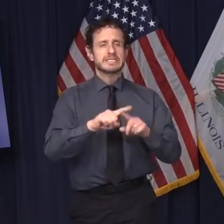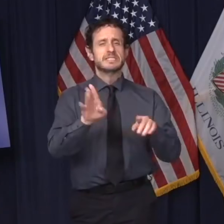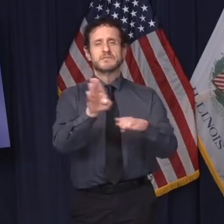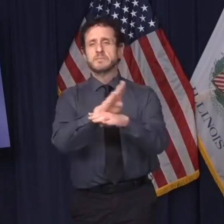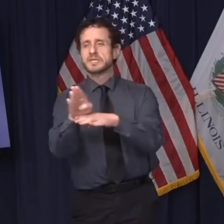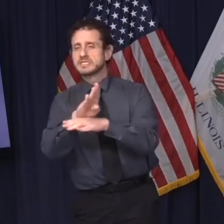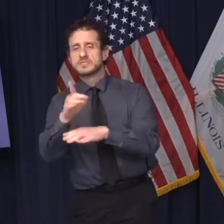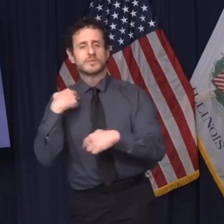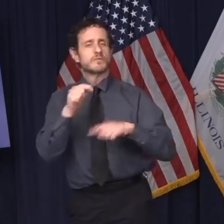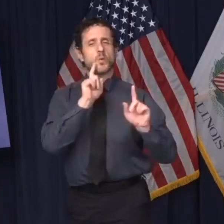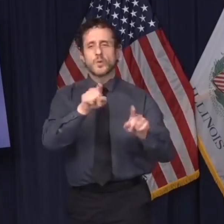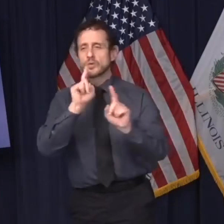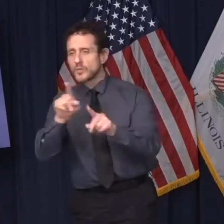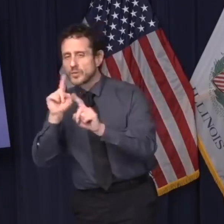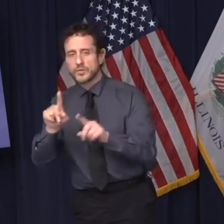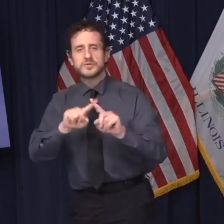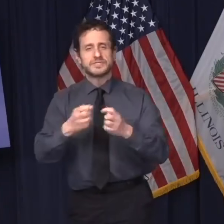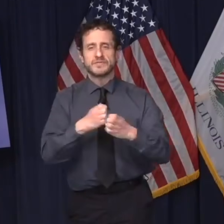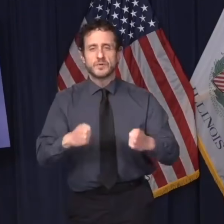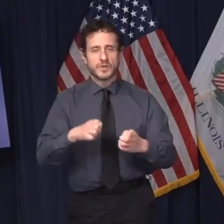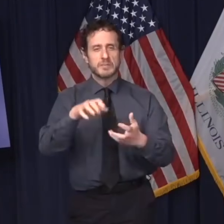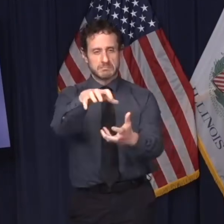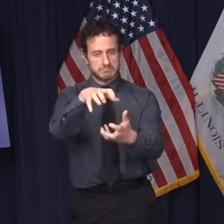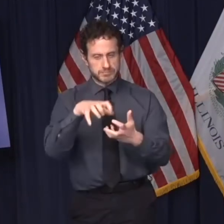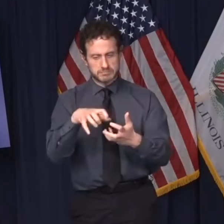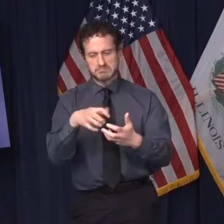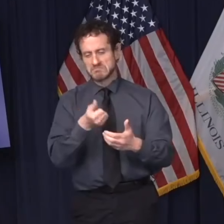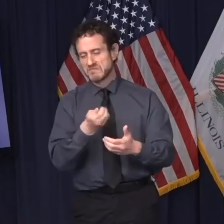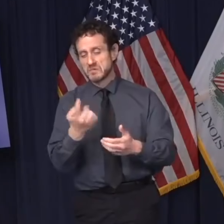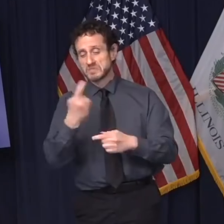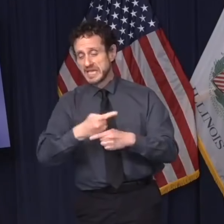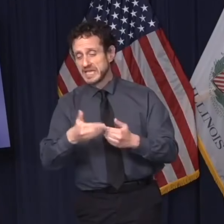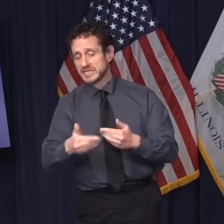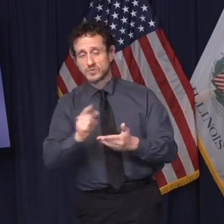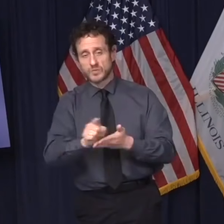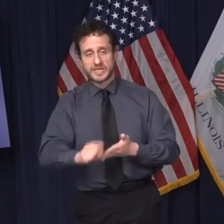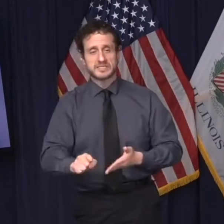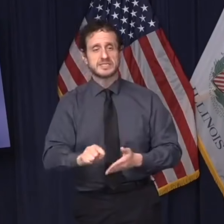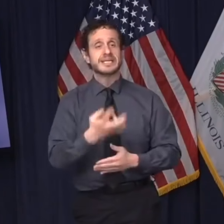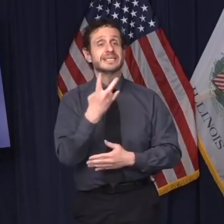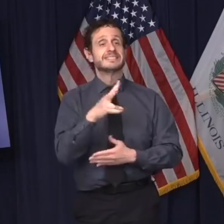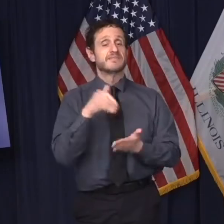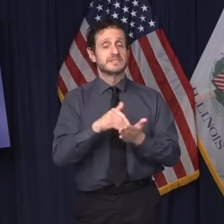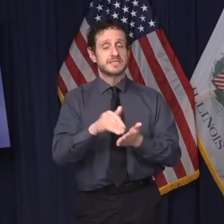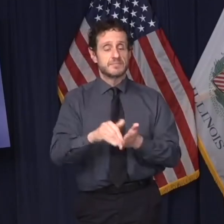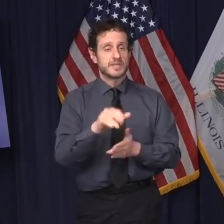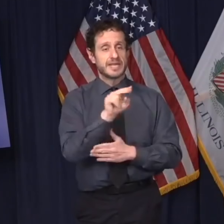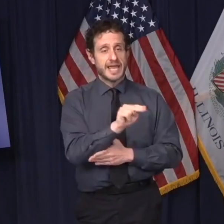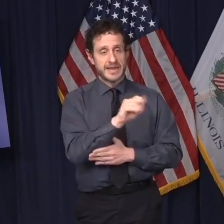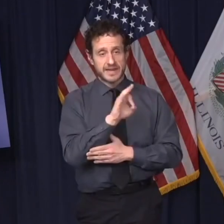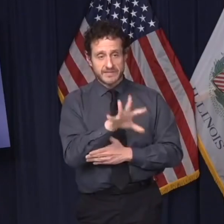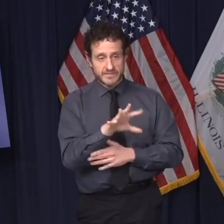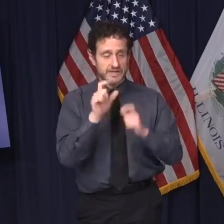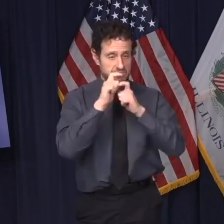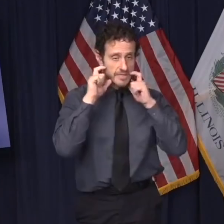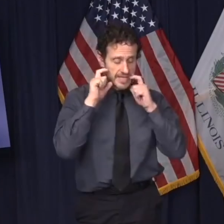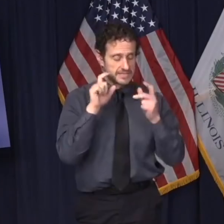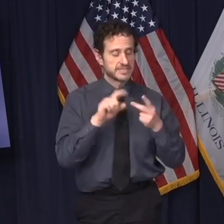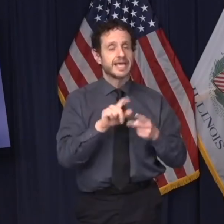arrive in the coming days and weeks, including an additional 17 million N95 masks